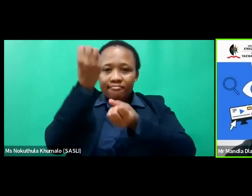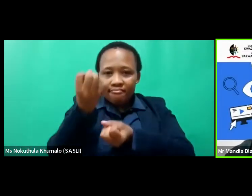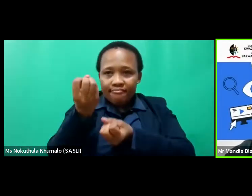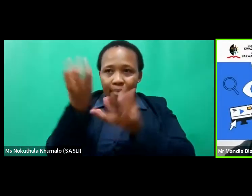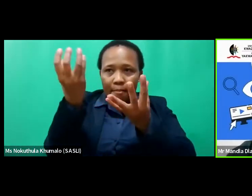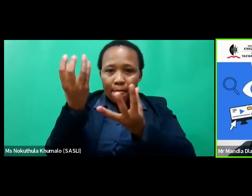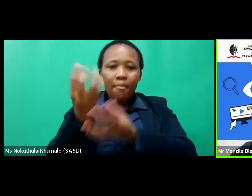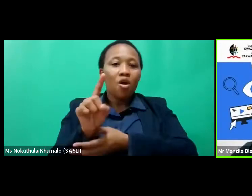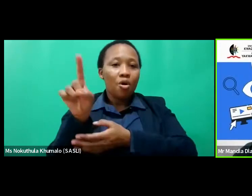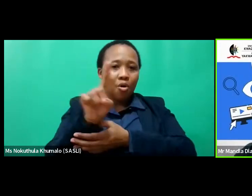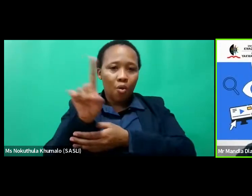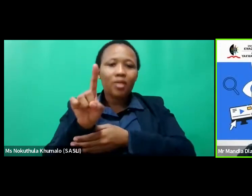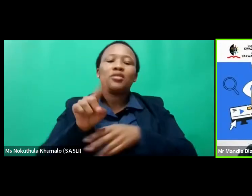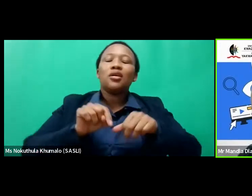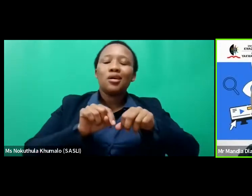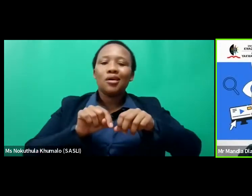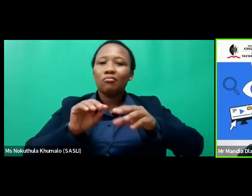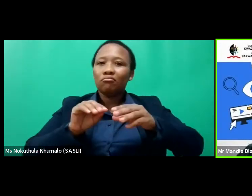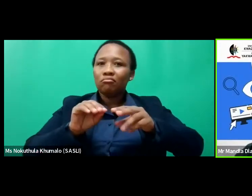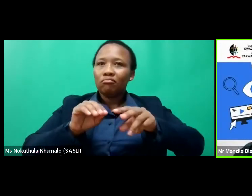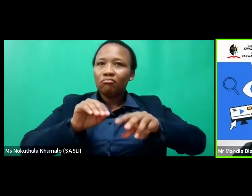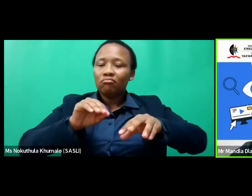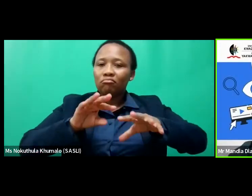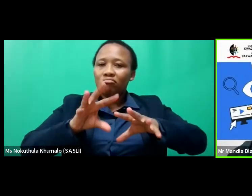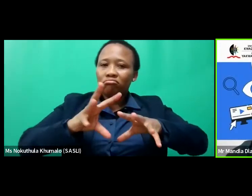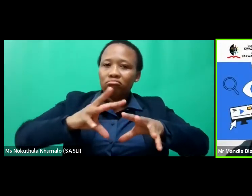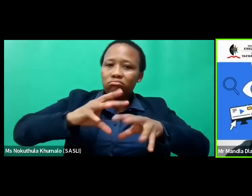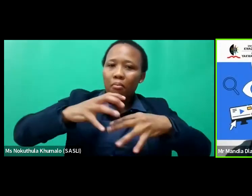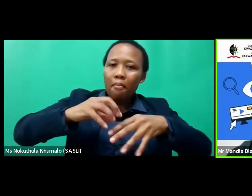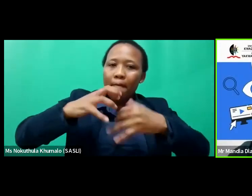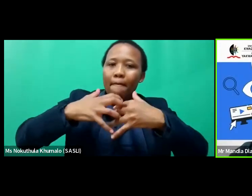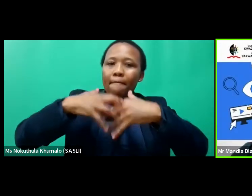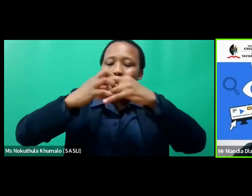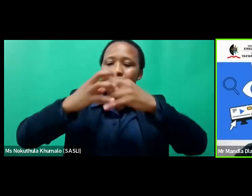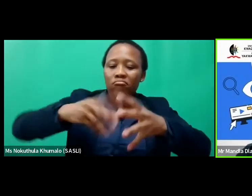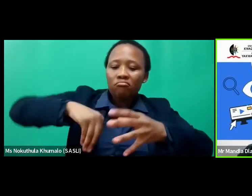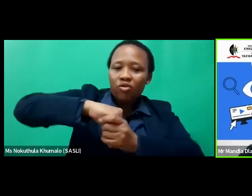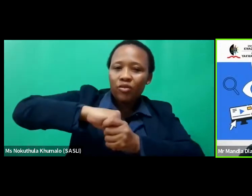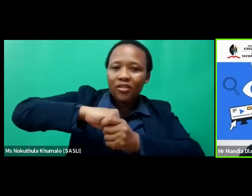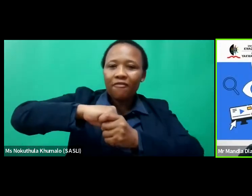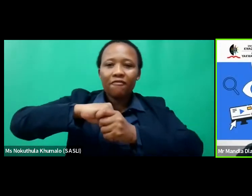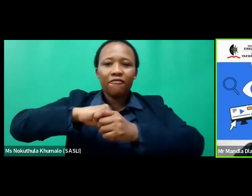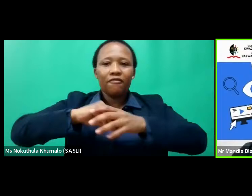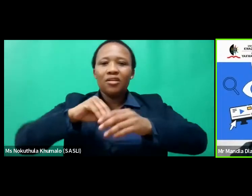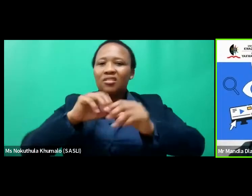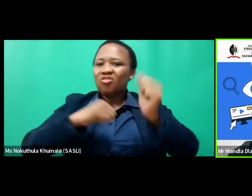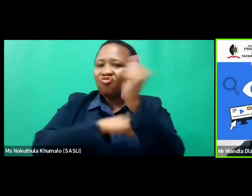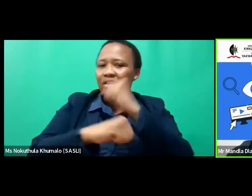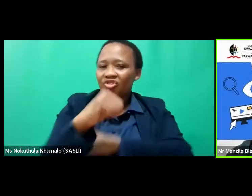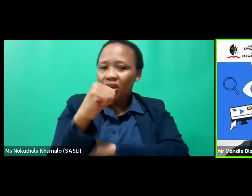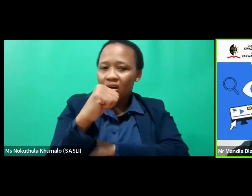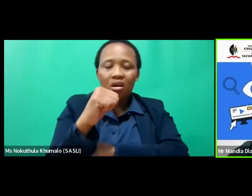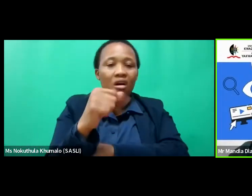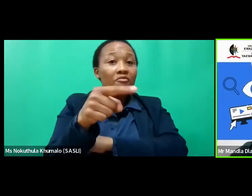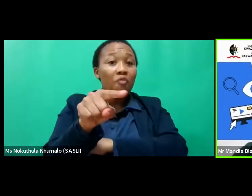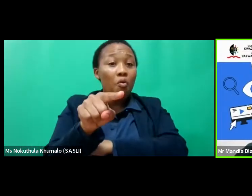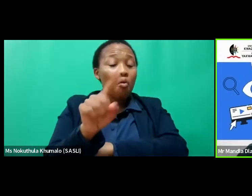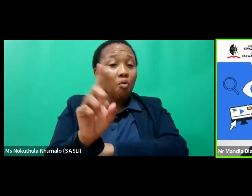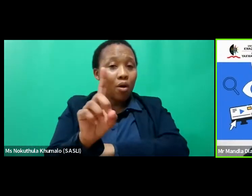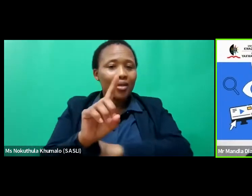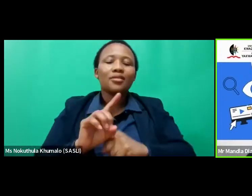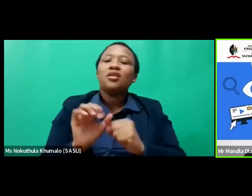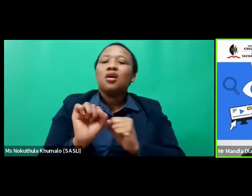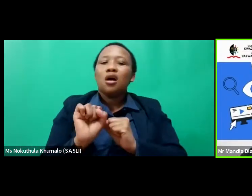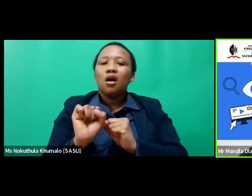of inclusive structural and developmental priorities for service provision and policy in